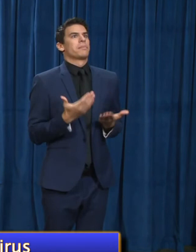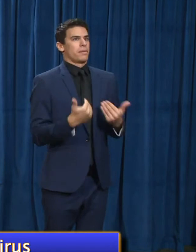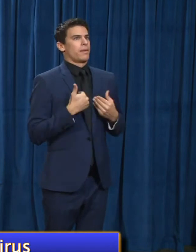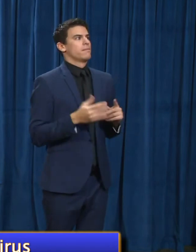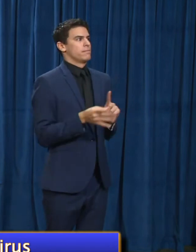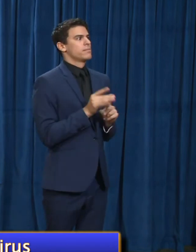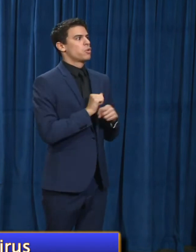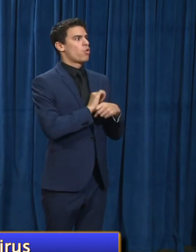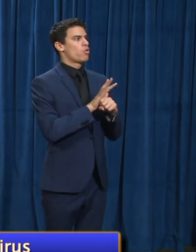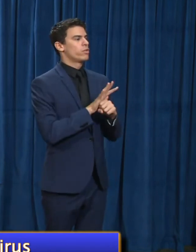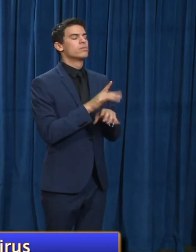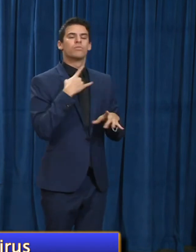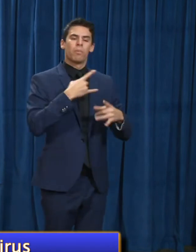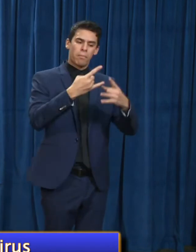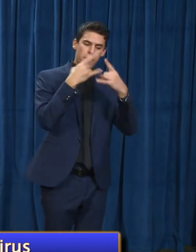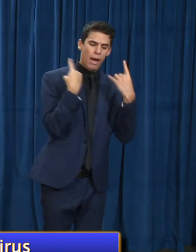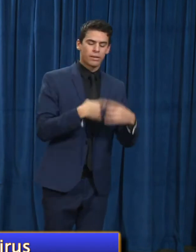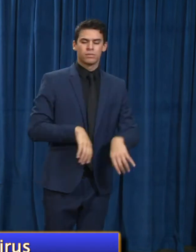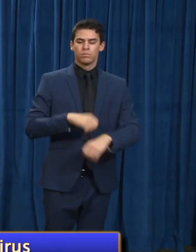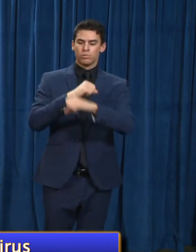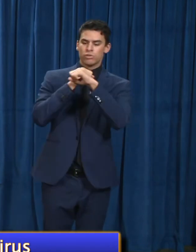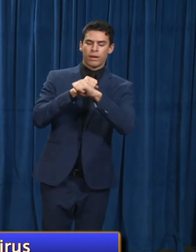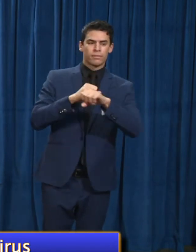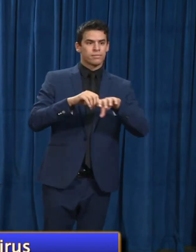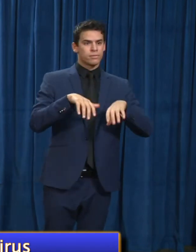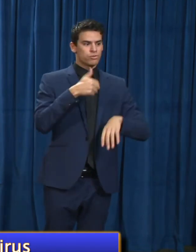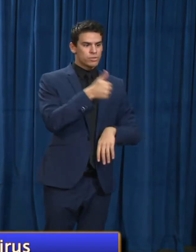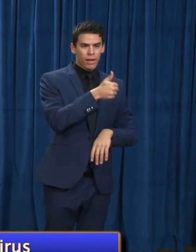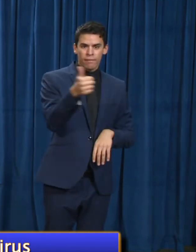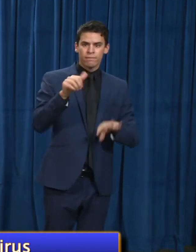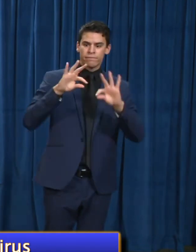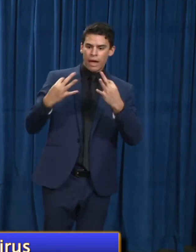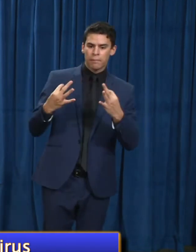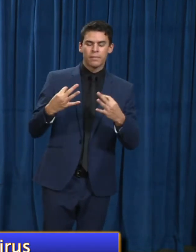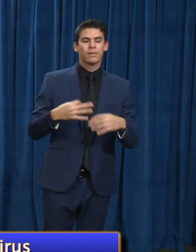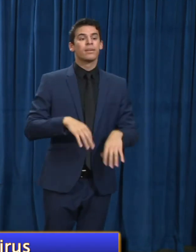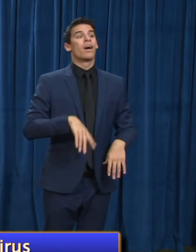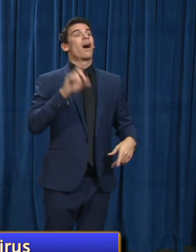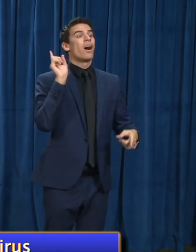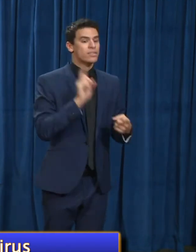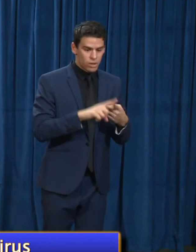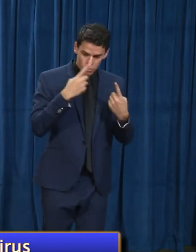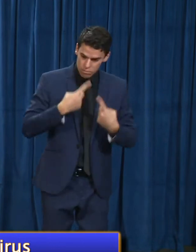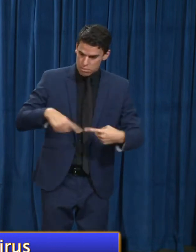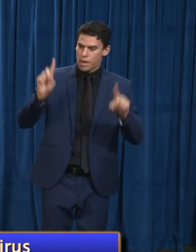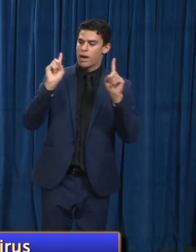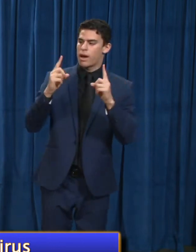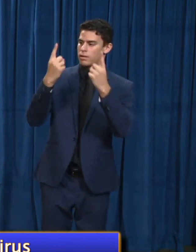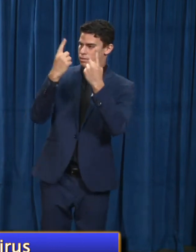family, mask yourself until you can get tested.